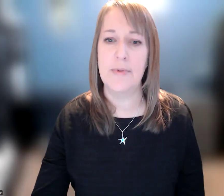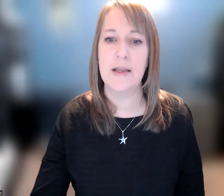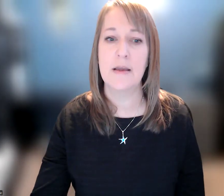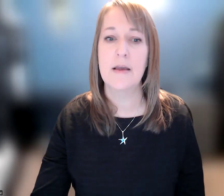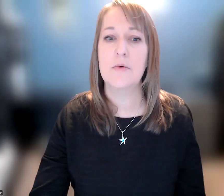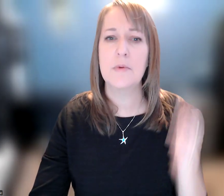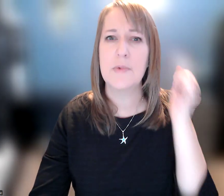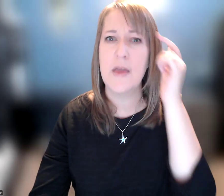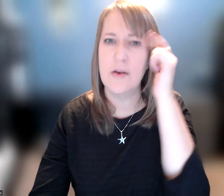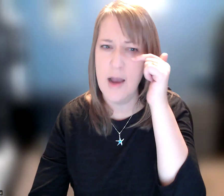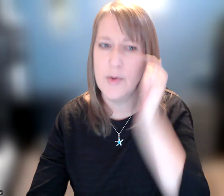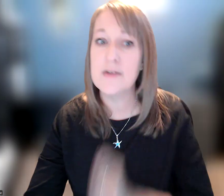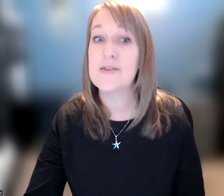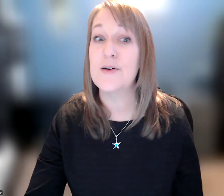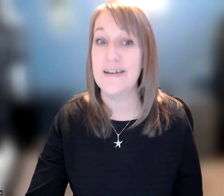happening? And remember that your eyebrows go down.